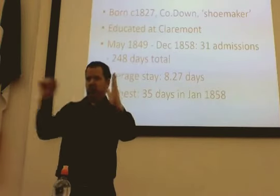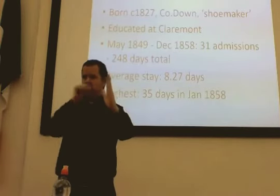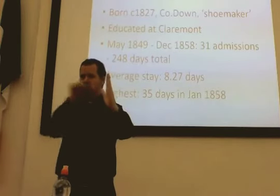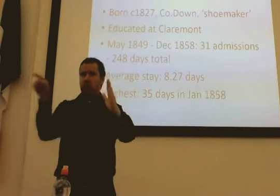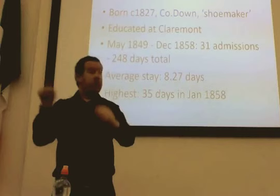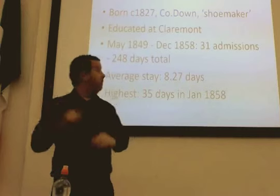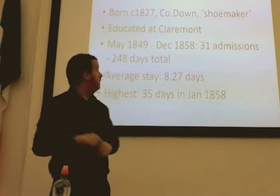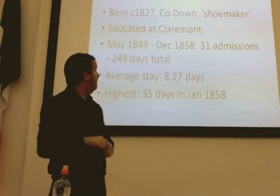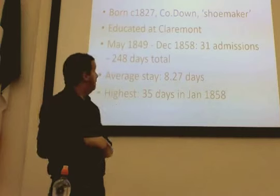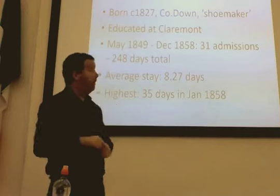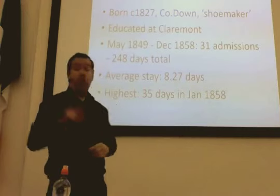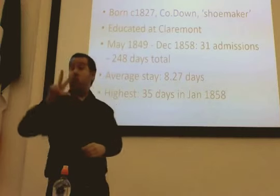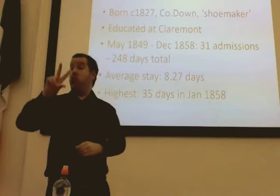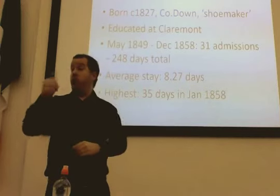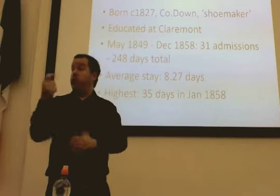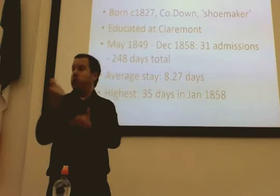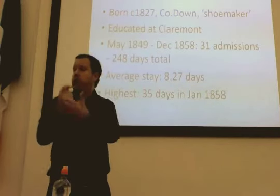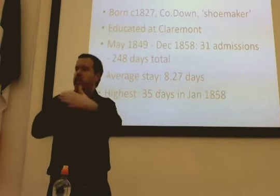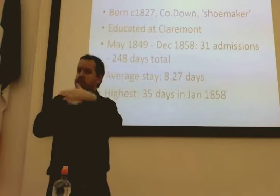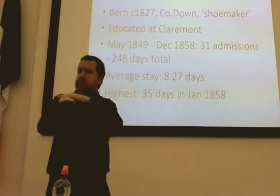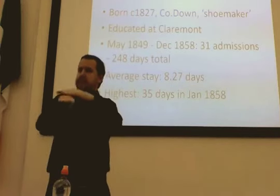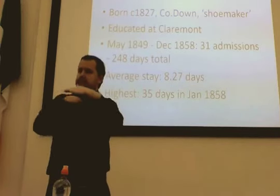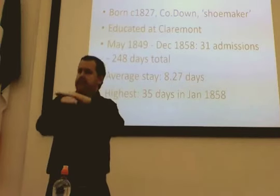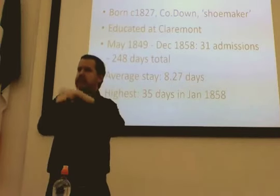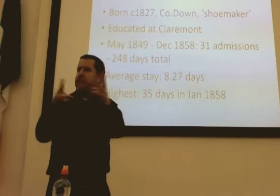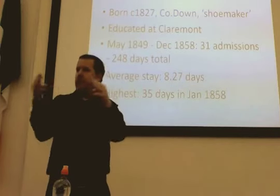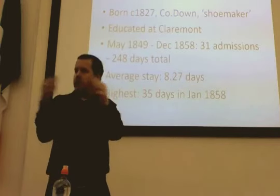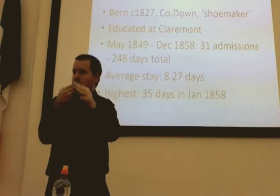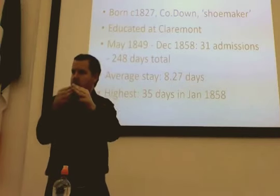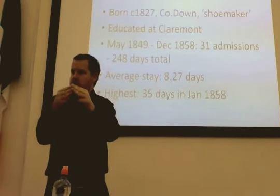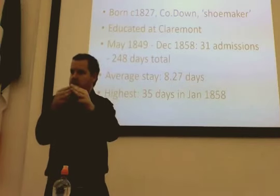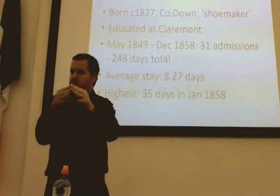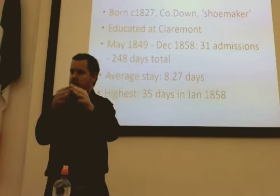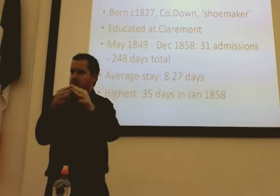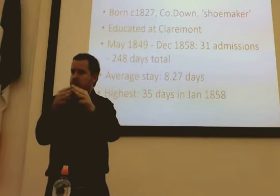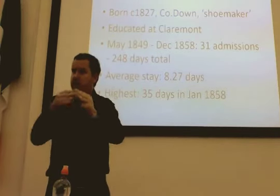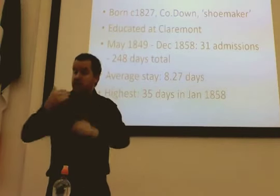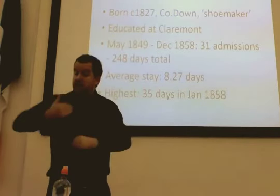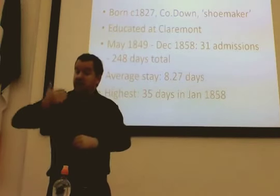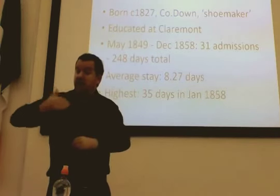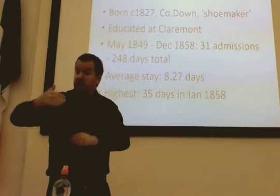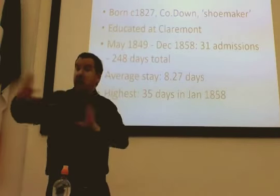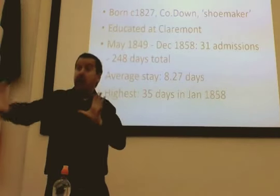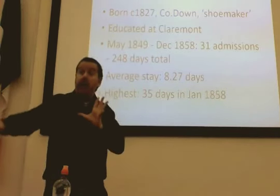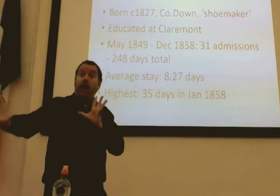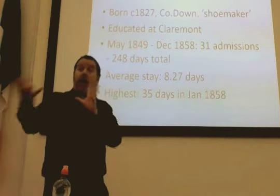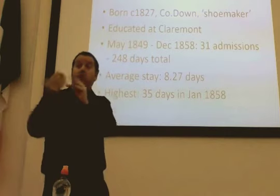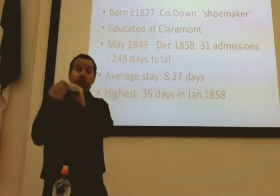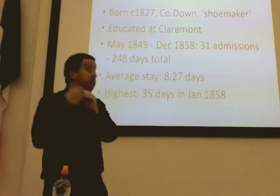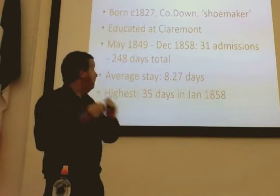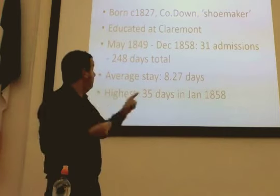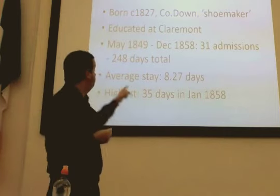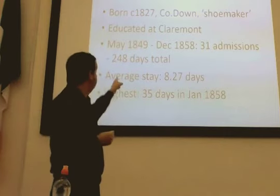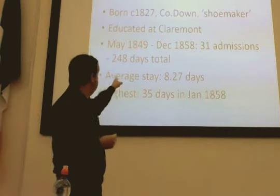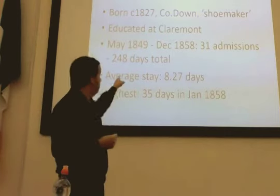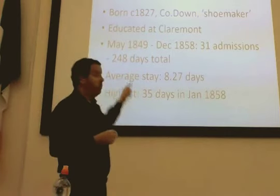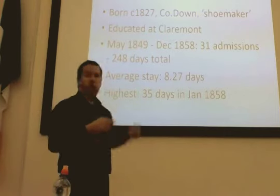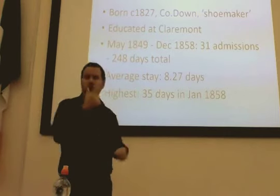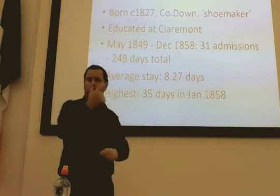And within a 10-year time frame, he was in 31 times in the workhouse, coming